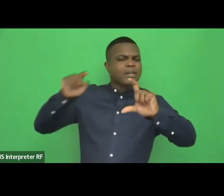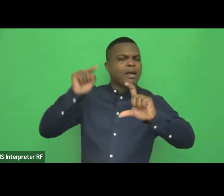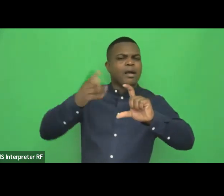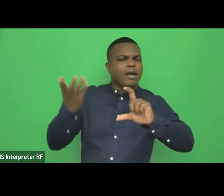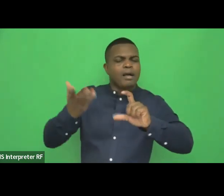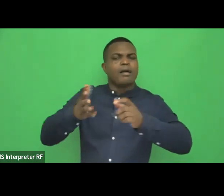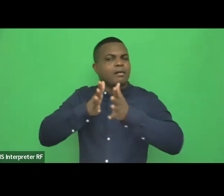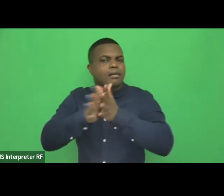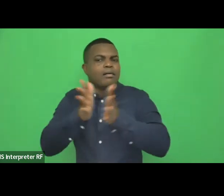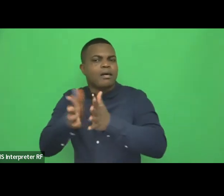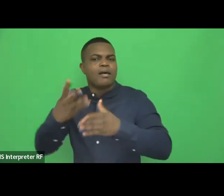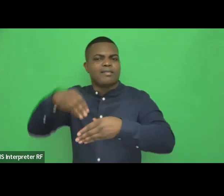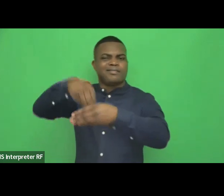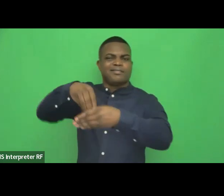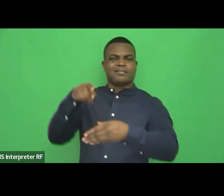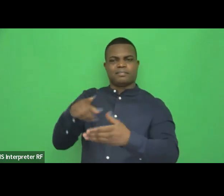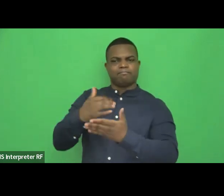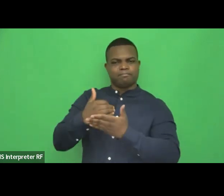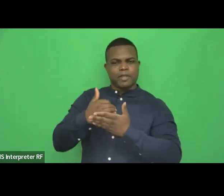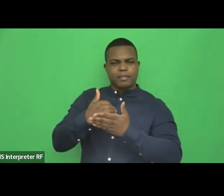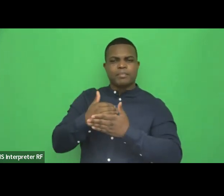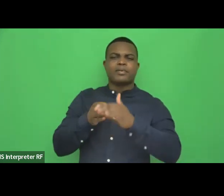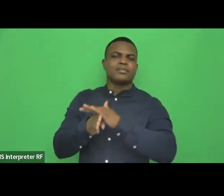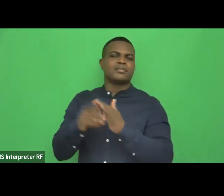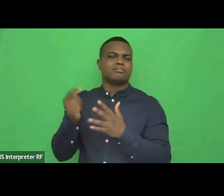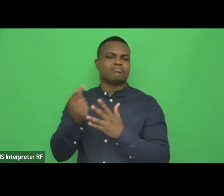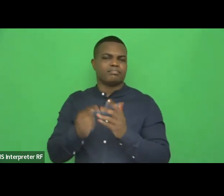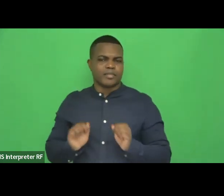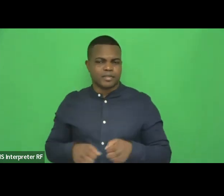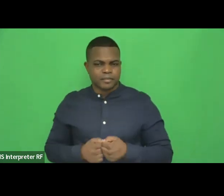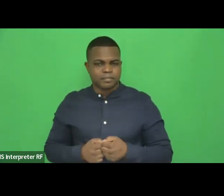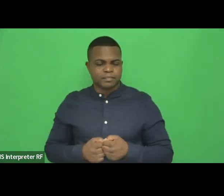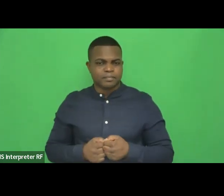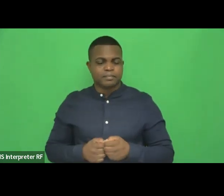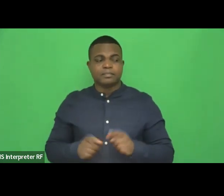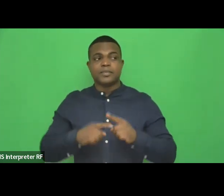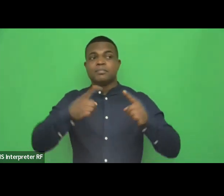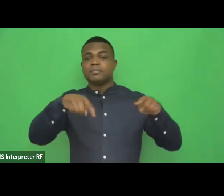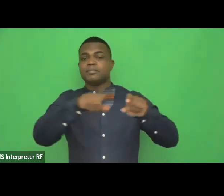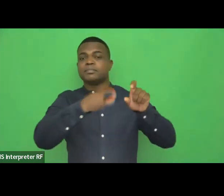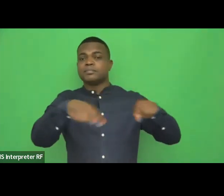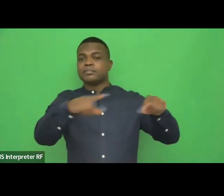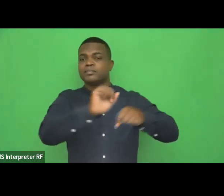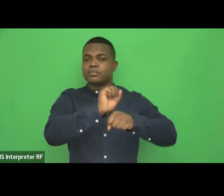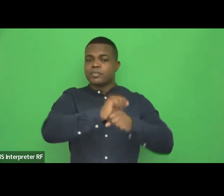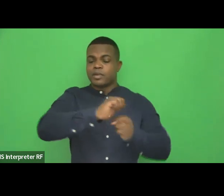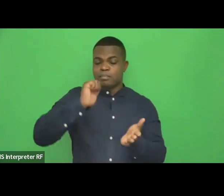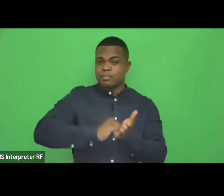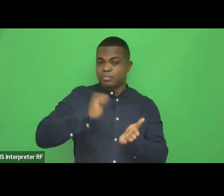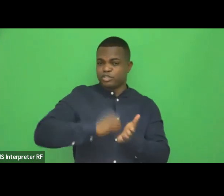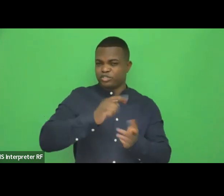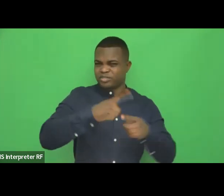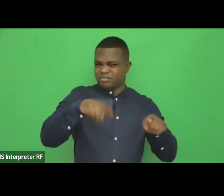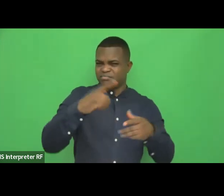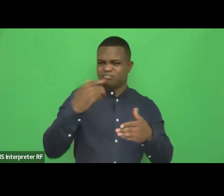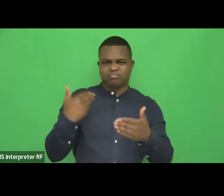at the end of the day, the experience of accessibility that someone has is a combination of the